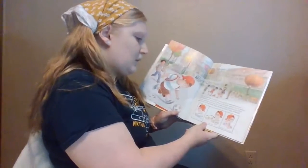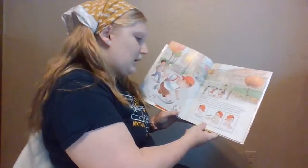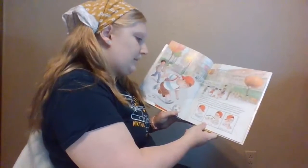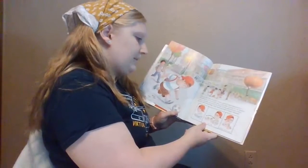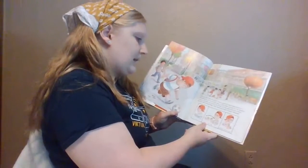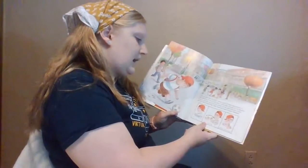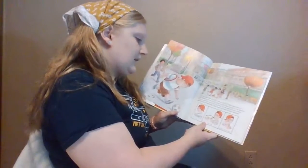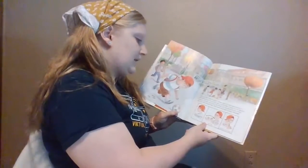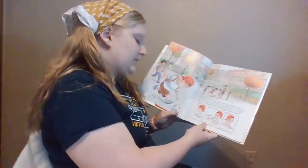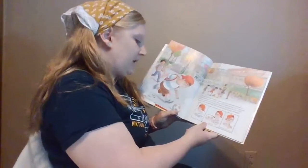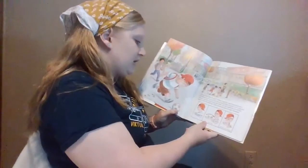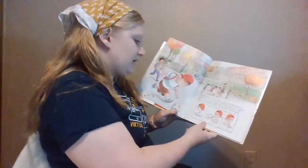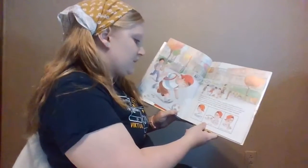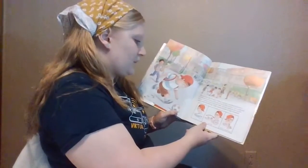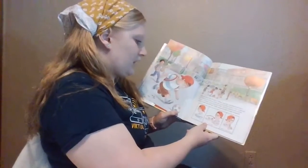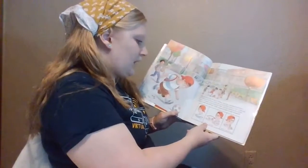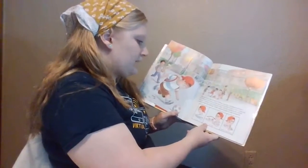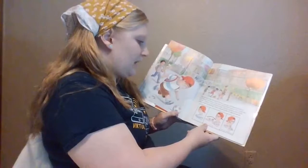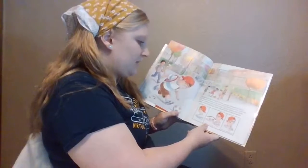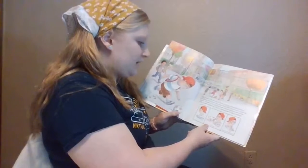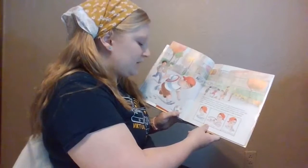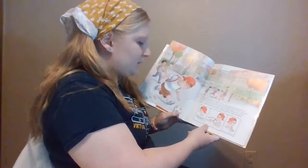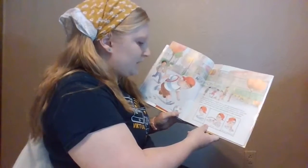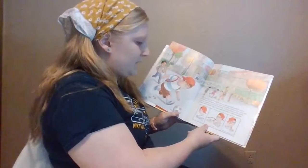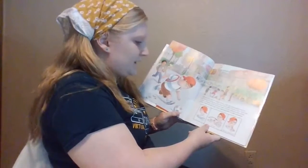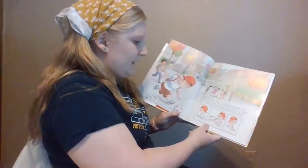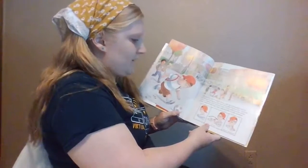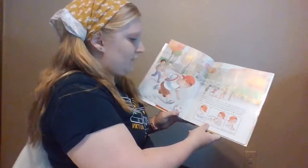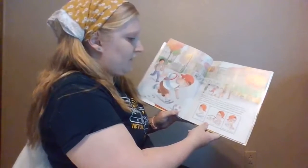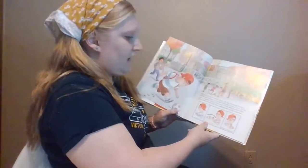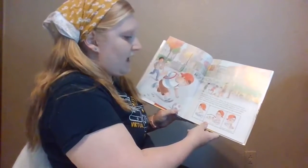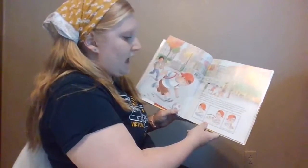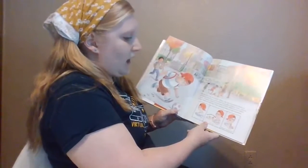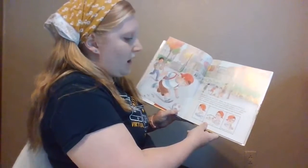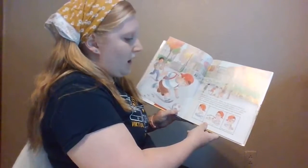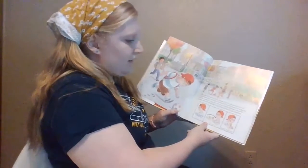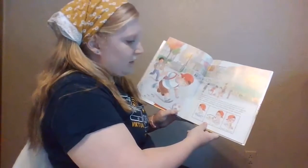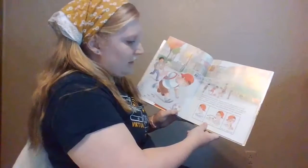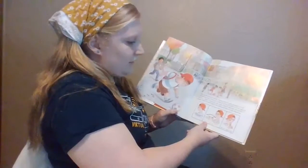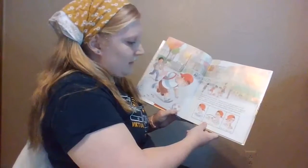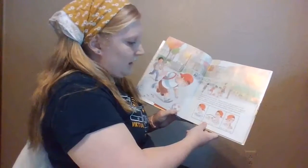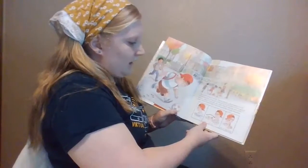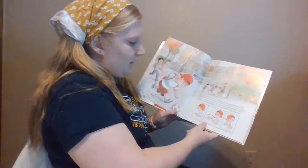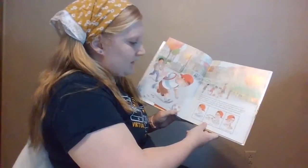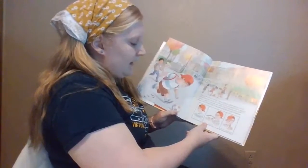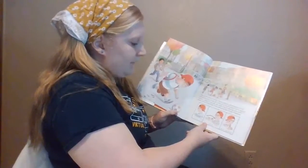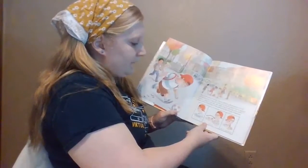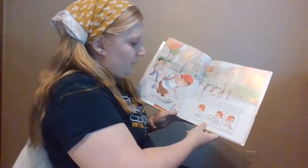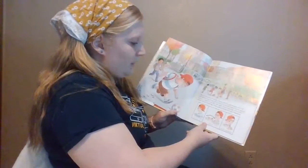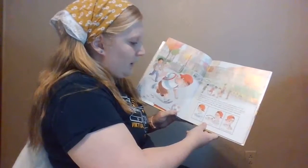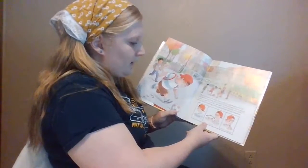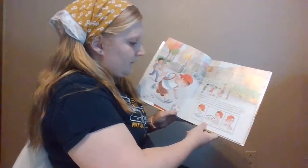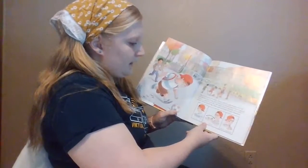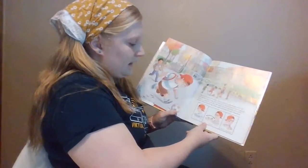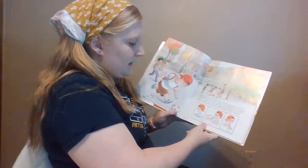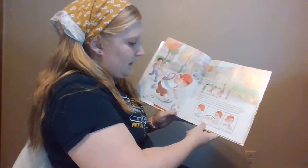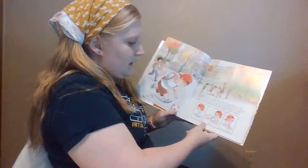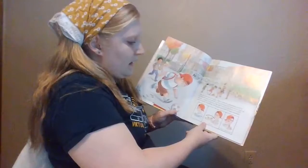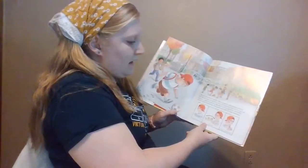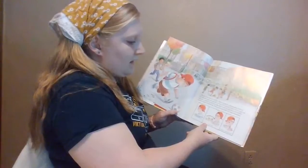school. It is a special school, a public school for the deaf. All the children are either deaf or hard of hearing.